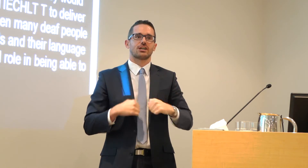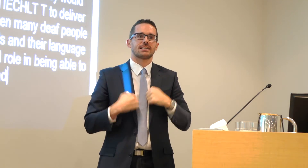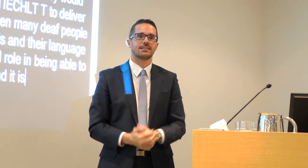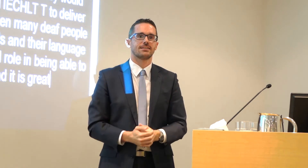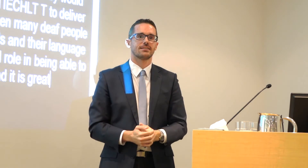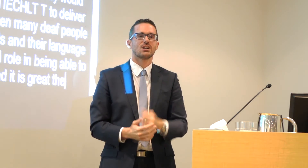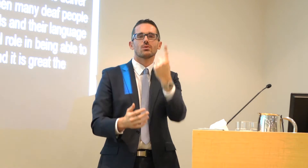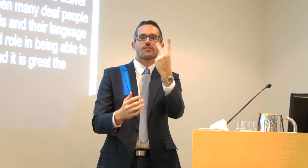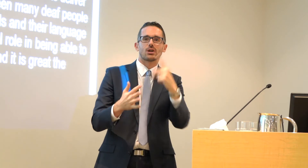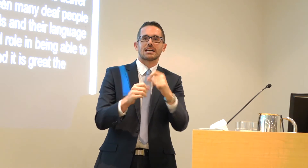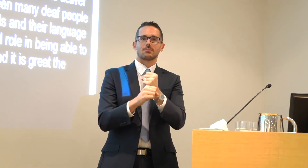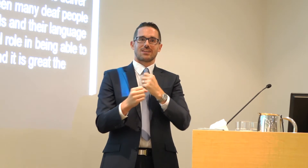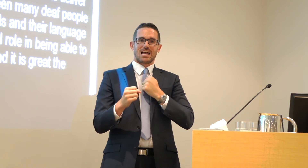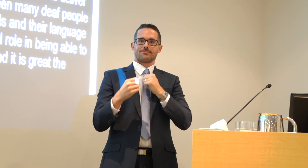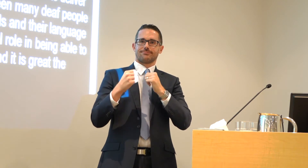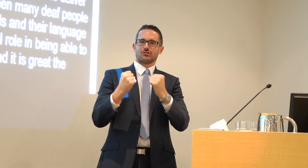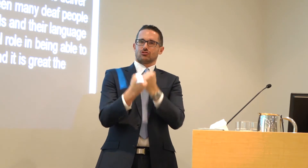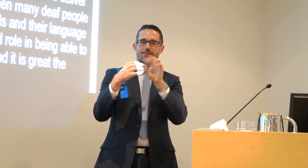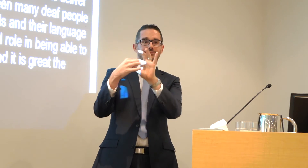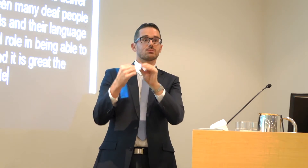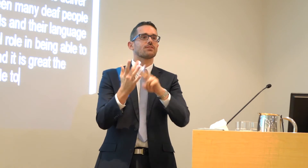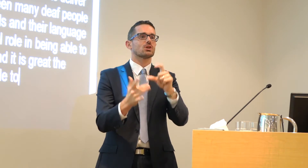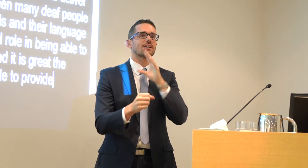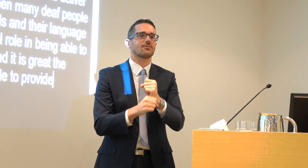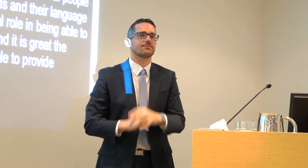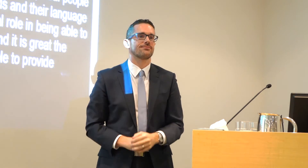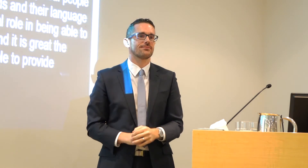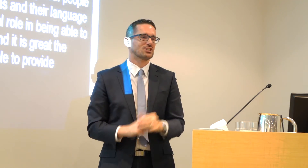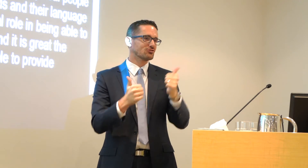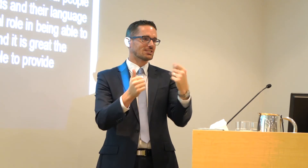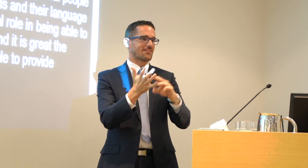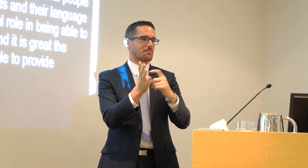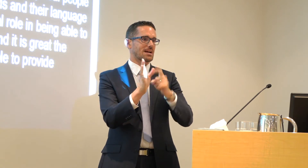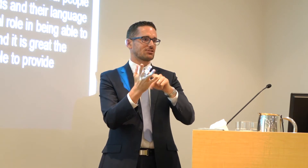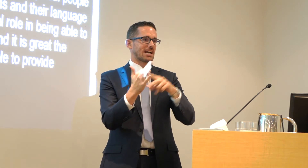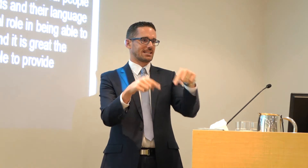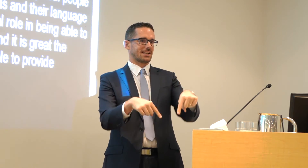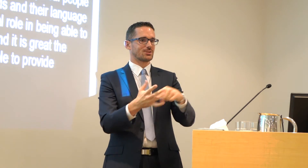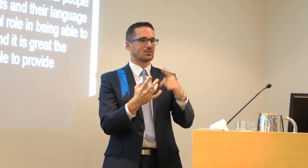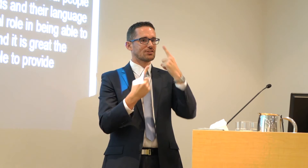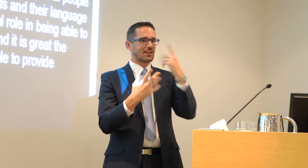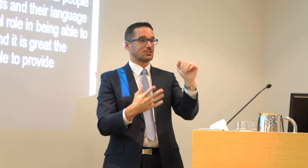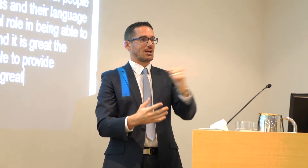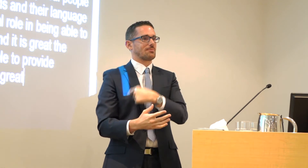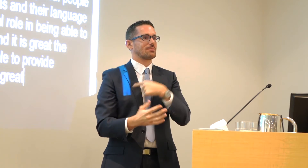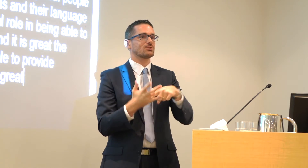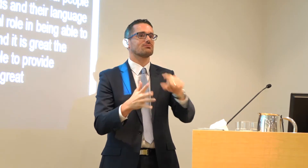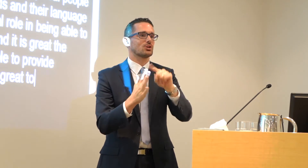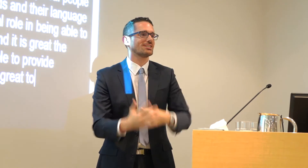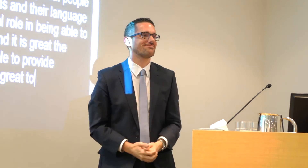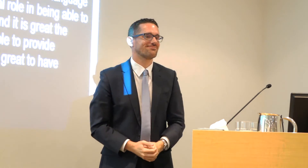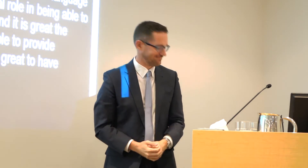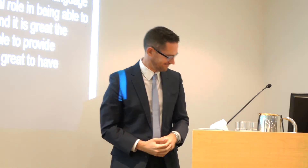have recognised this need and will be able to provide interpreting to grow that sector of our workforce. It's great to have Marianne here